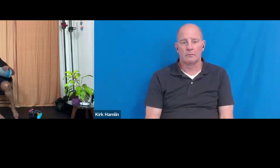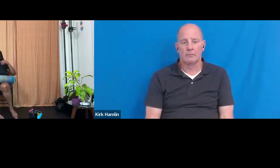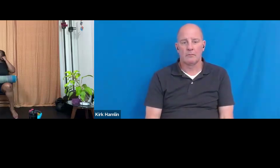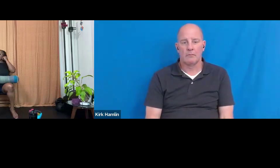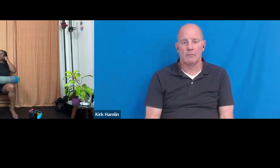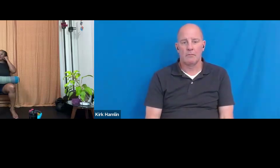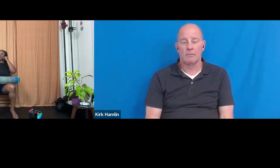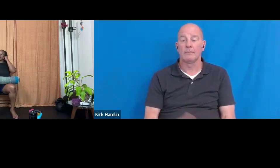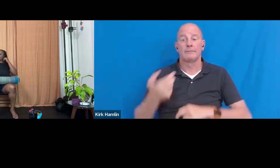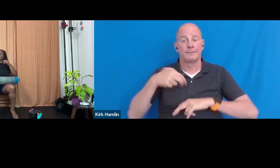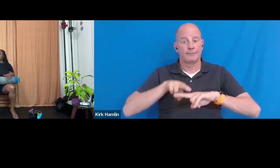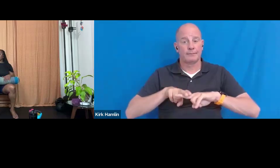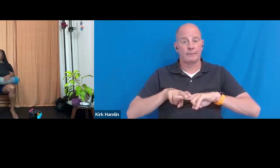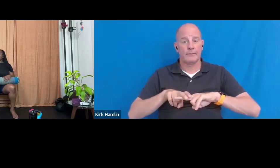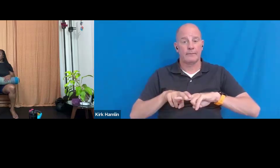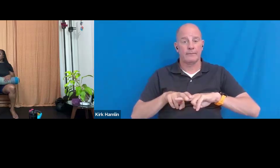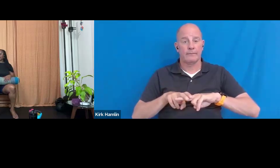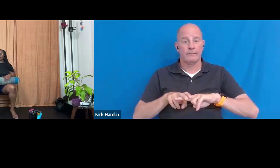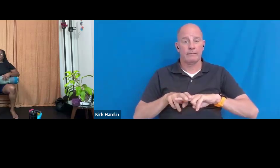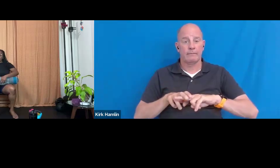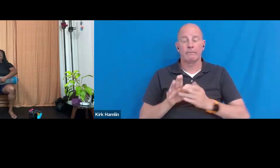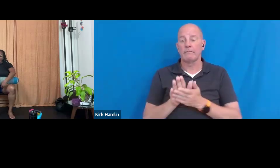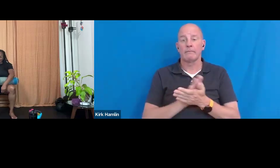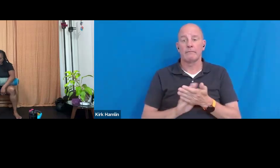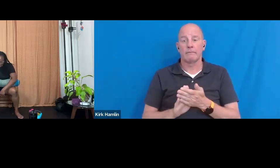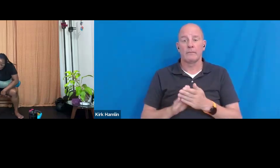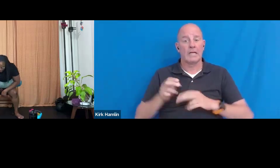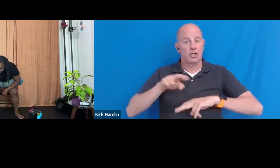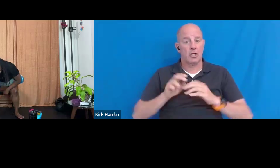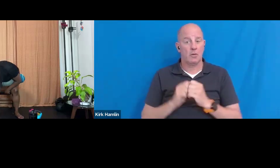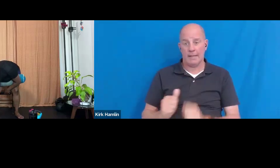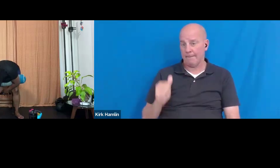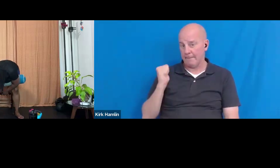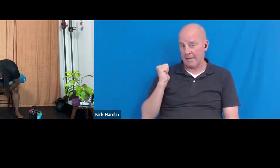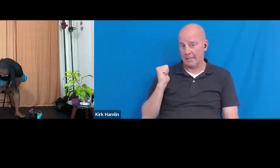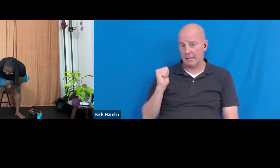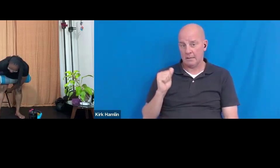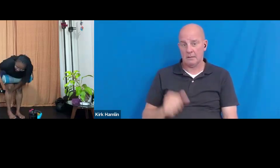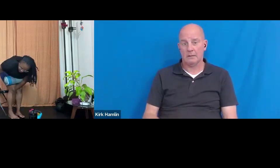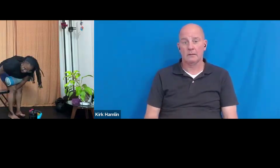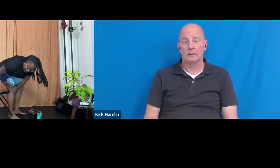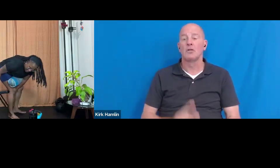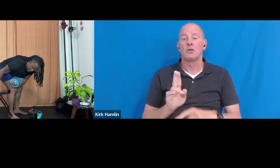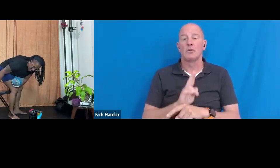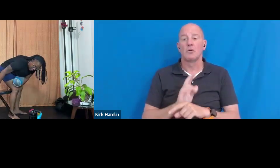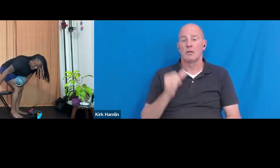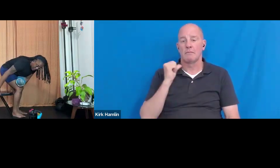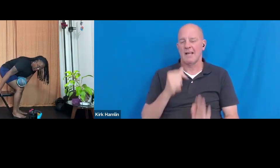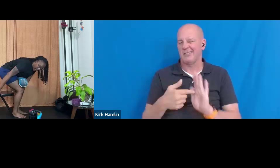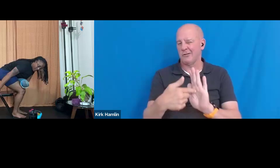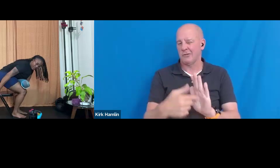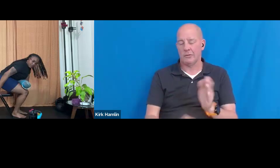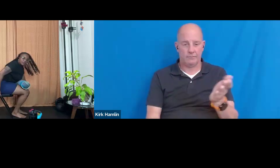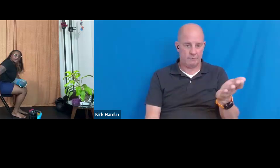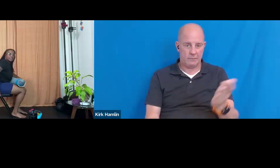you are sitting and you got a nice chair with a back, then you can use that back. I'm going to turn my chair,